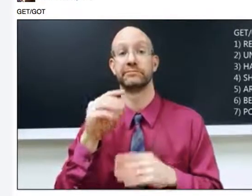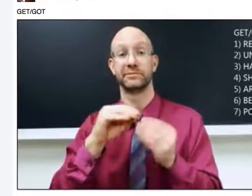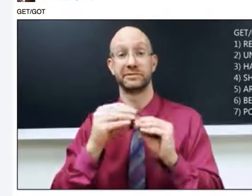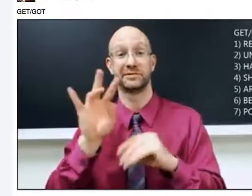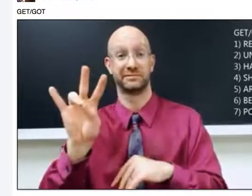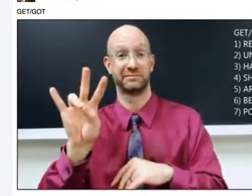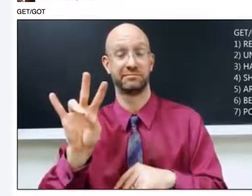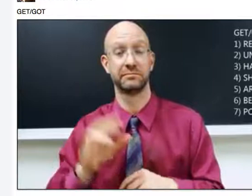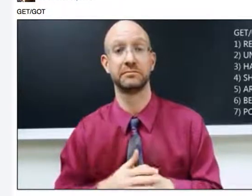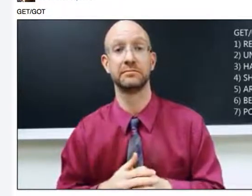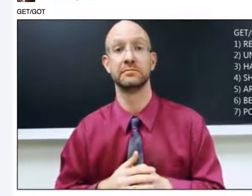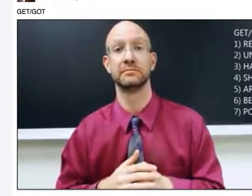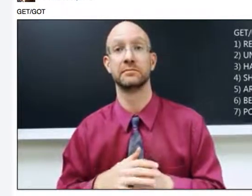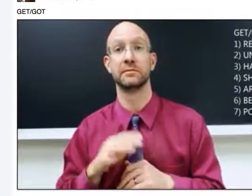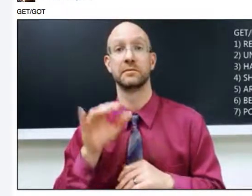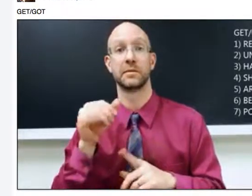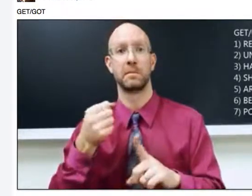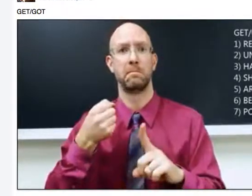And the last one,